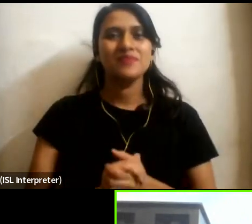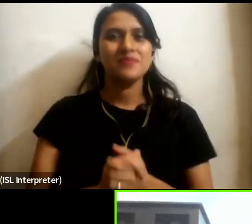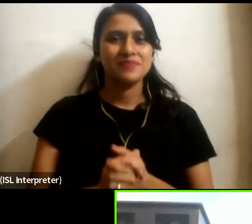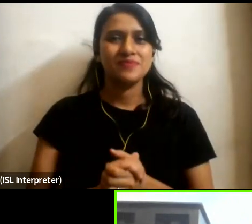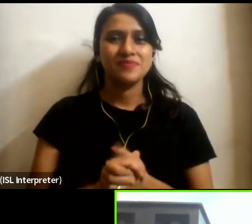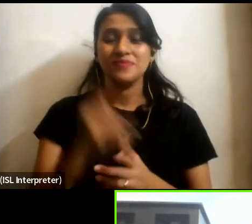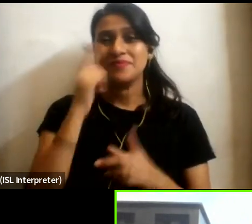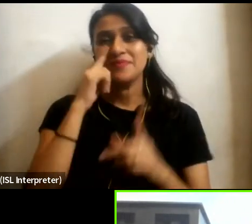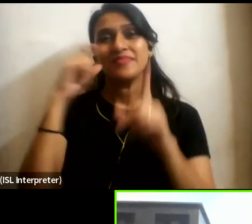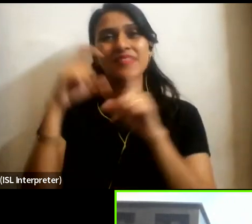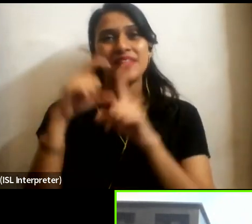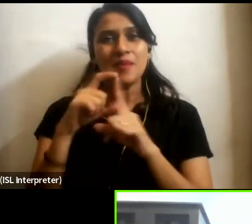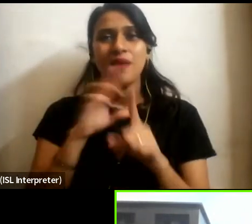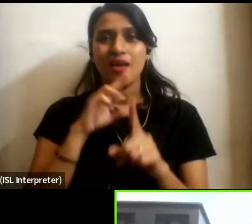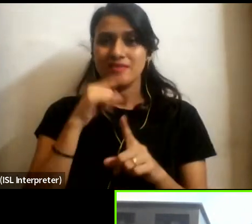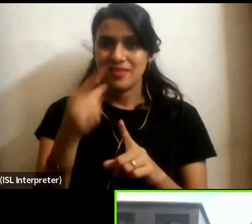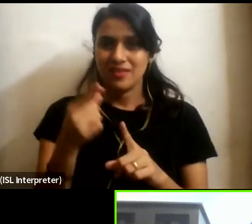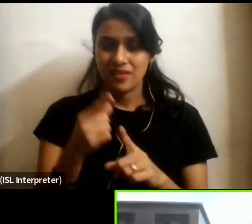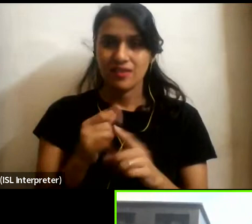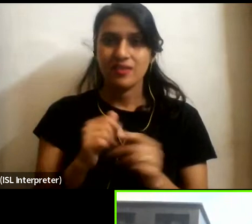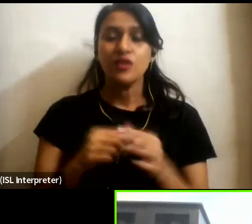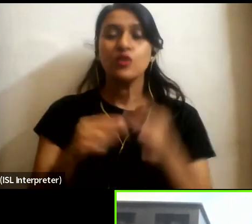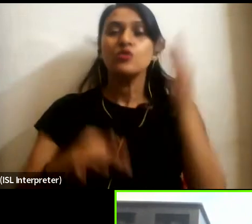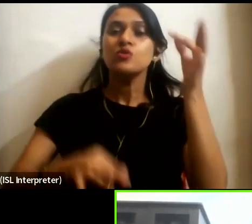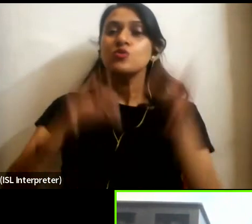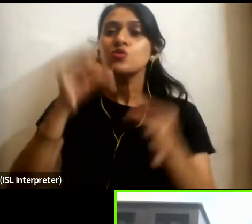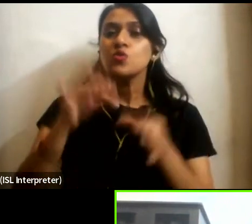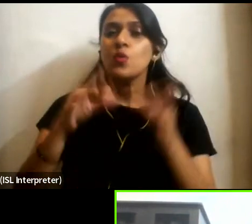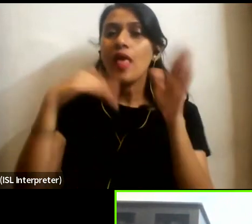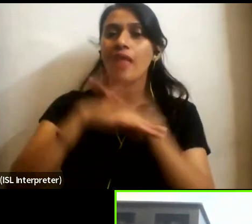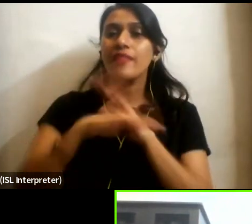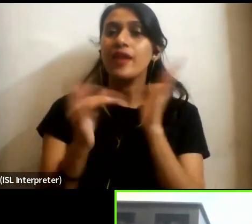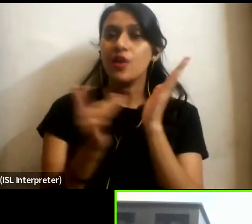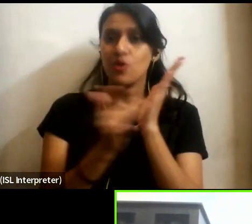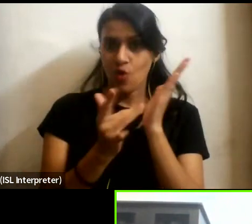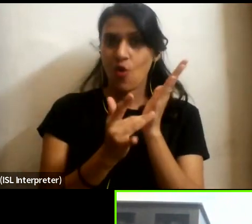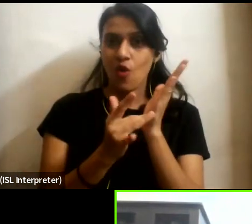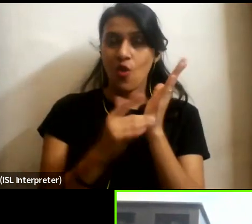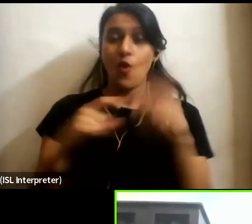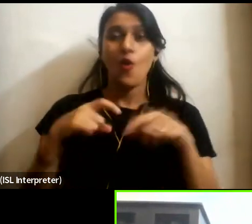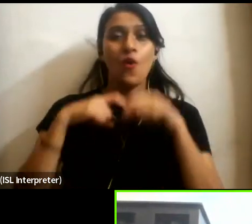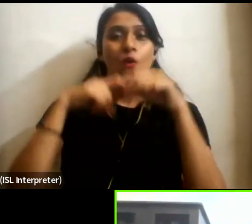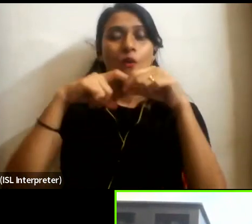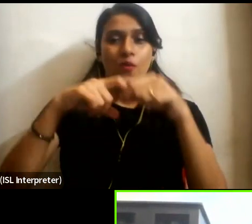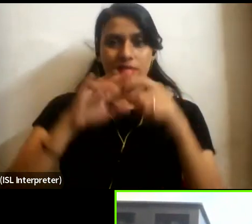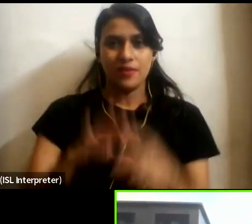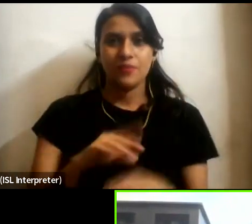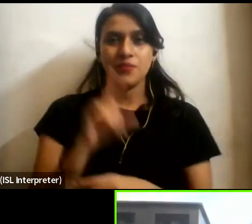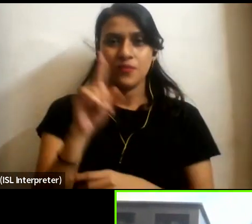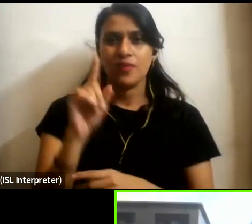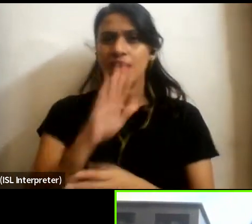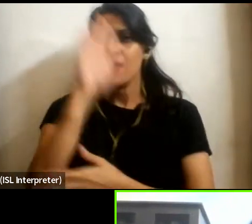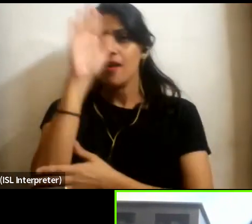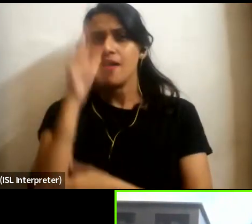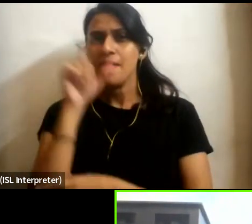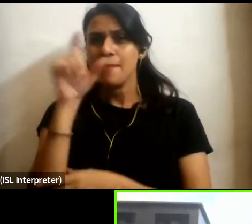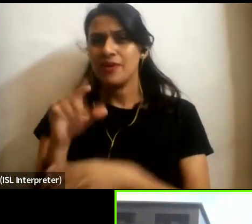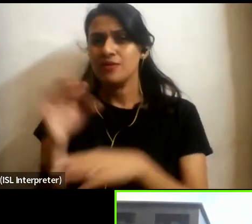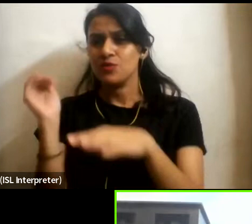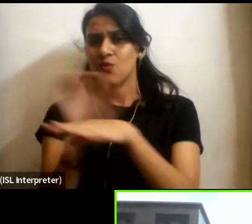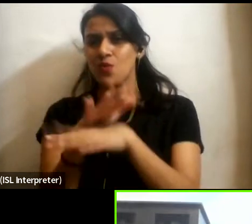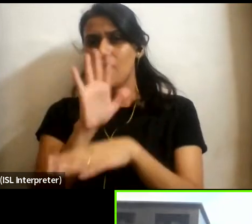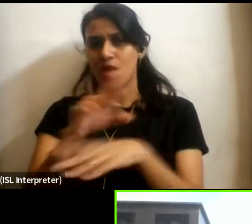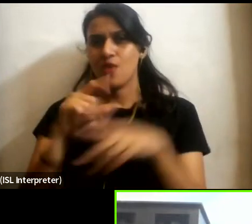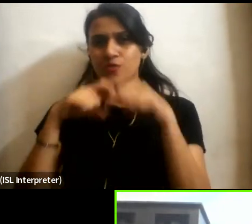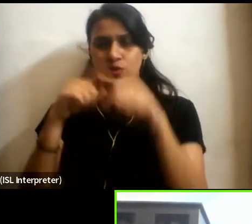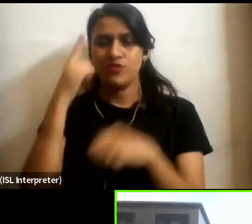on technology in judiciary, we have a question on that. One of the attendees has posted this, and I'll read it